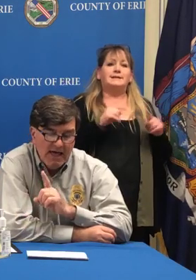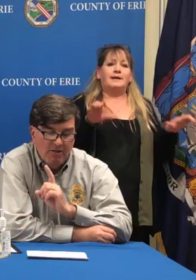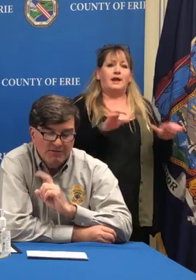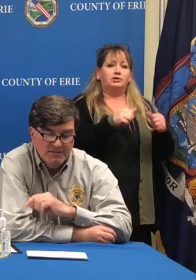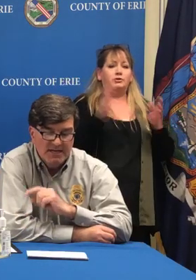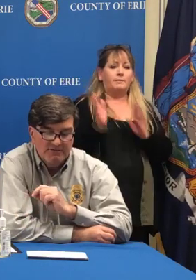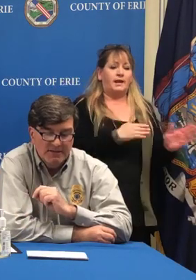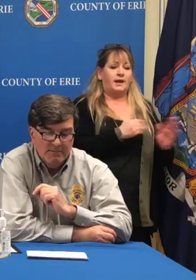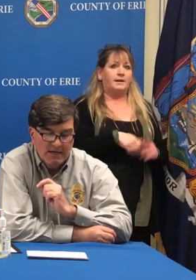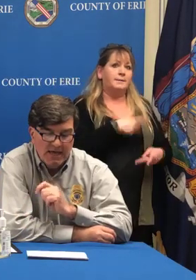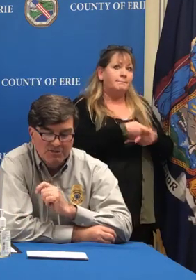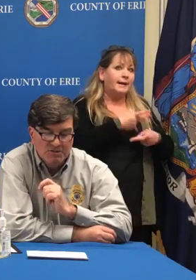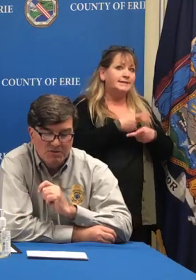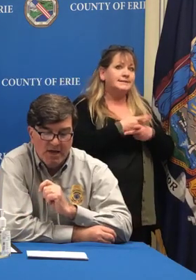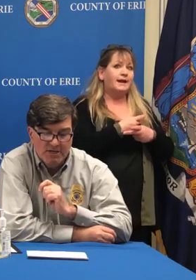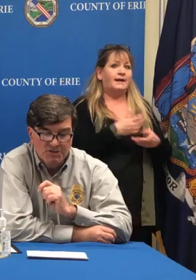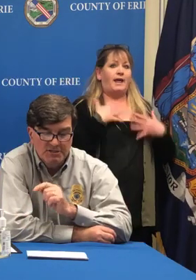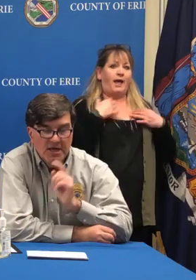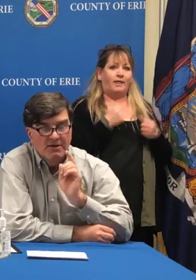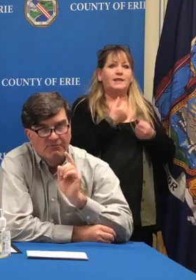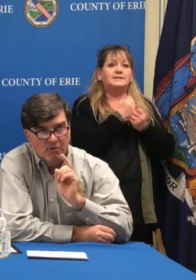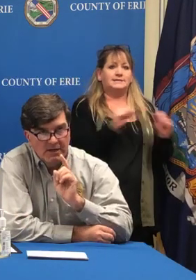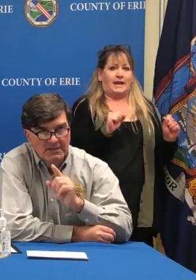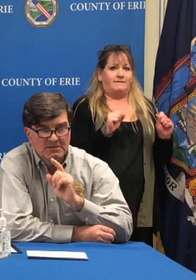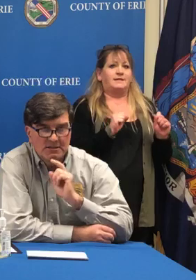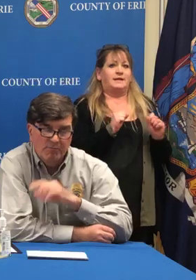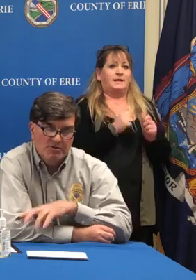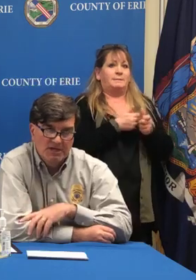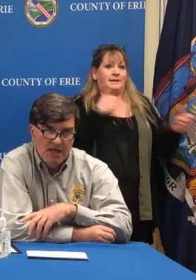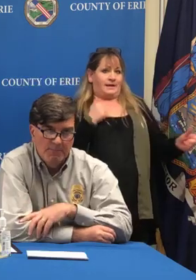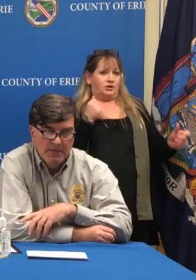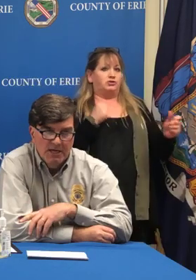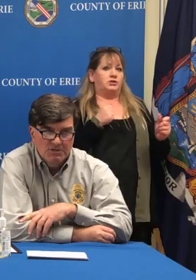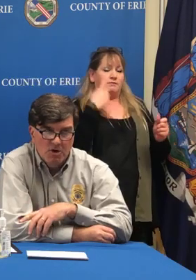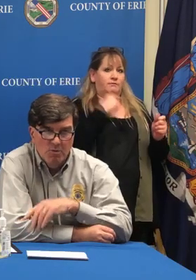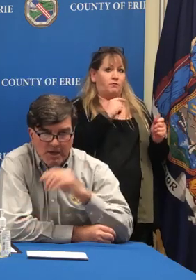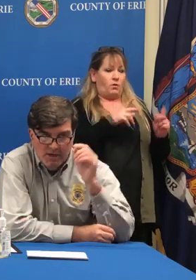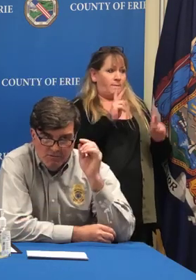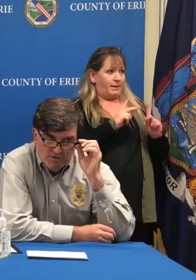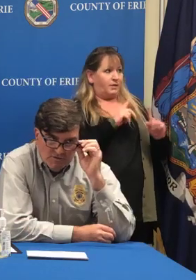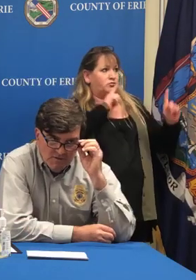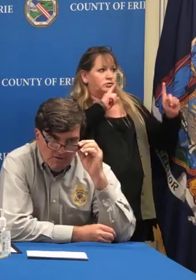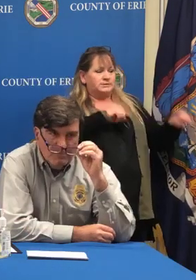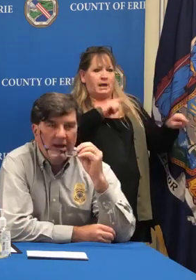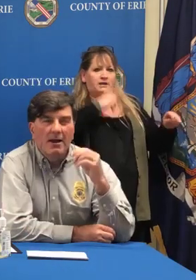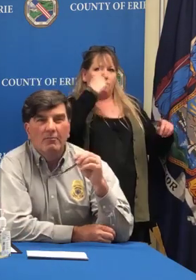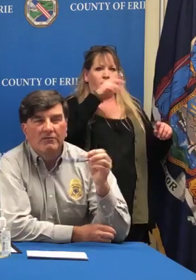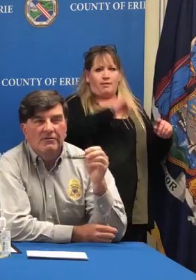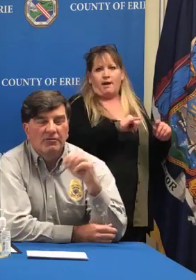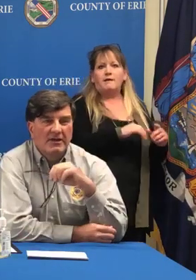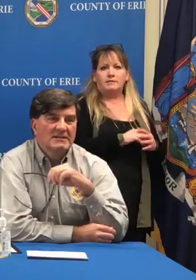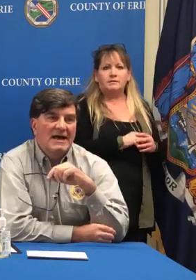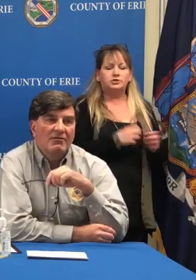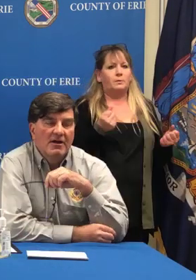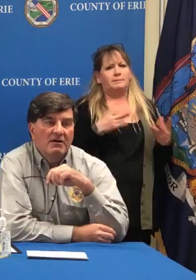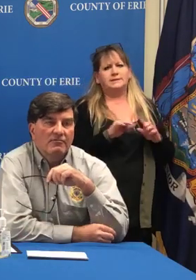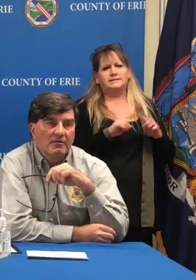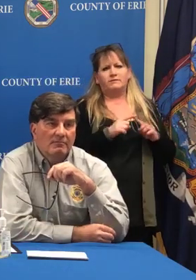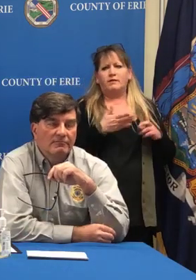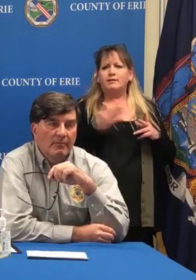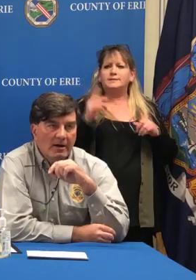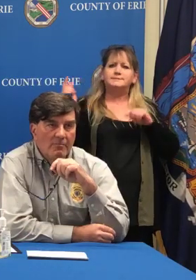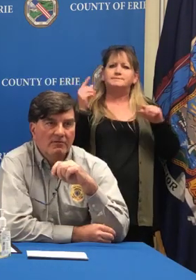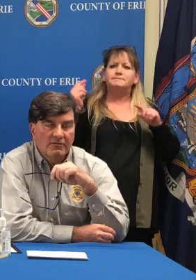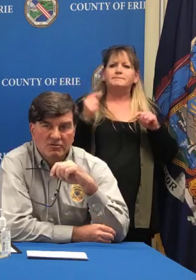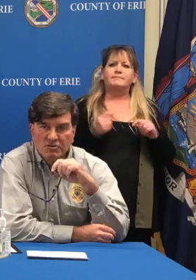maintain health and safety mitigation strategy for incident personnel. So There's been a number of different things out there